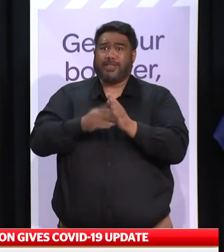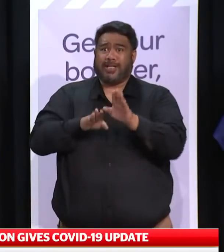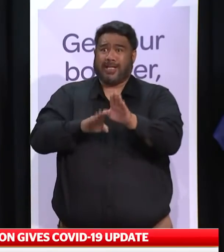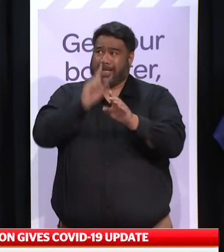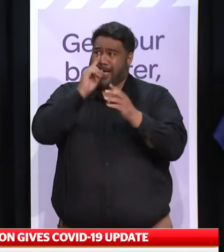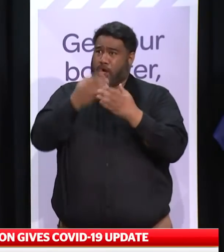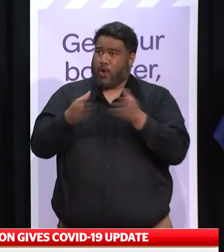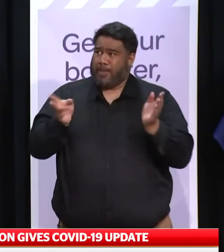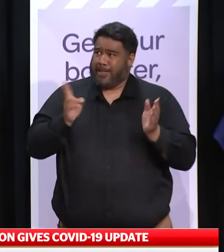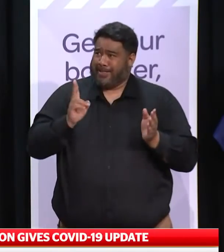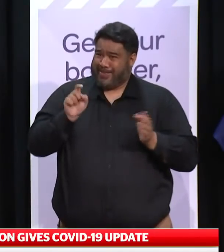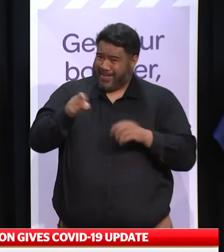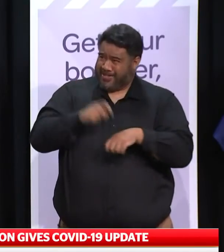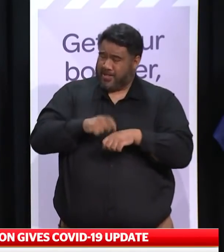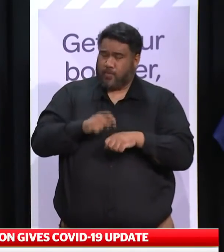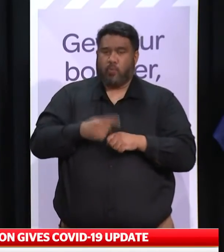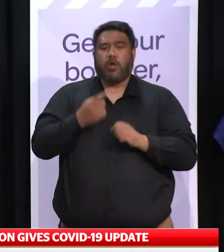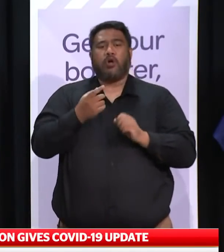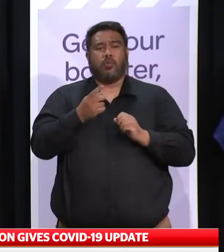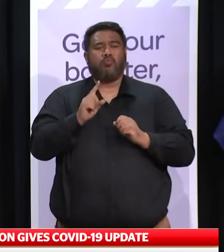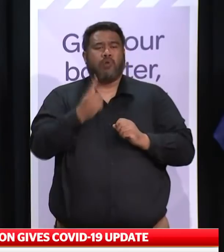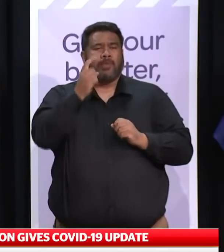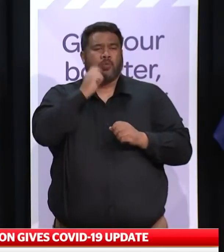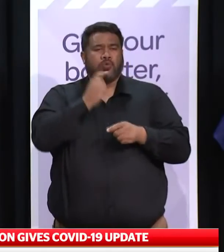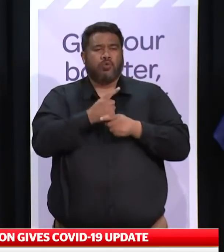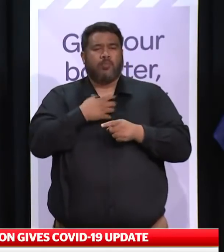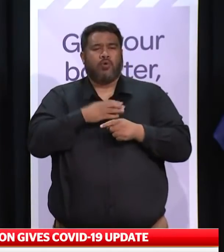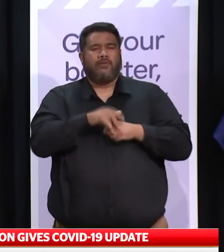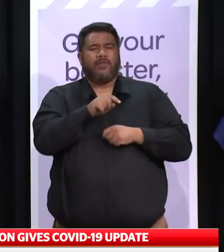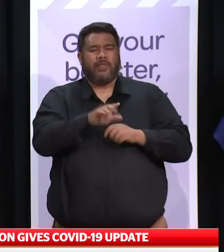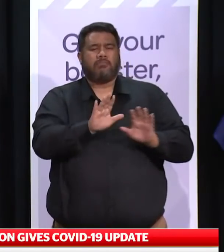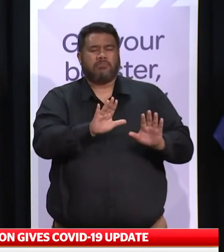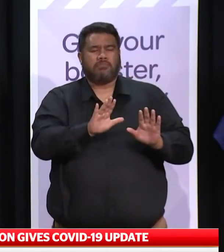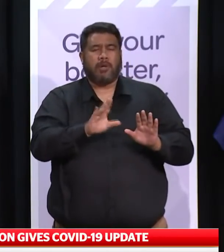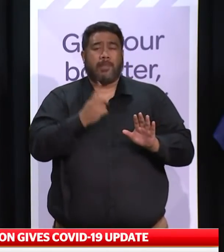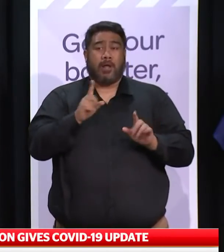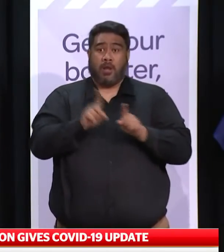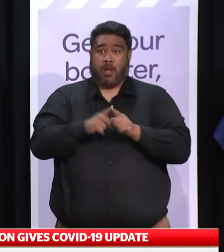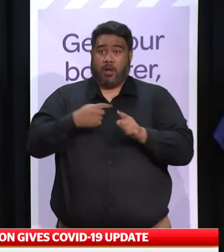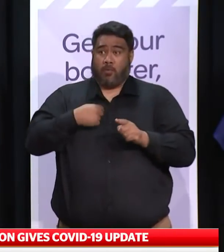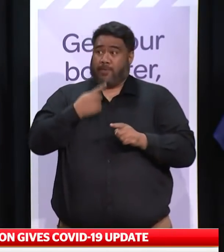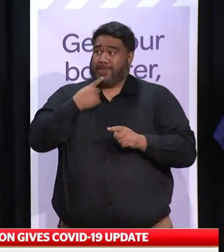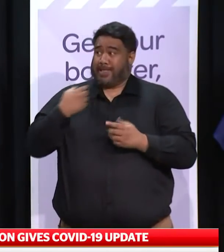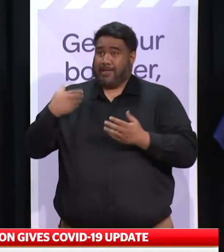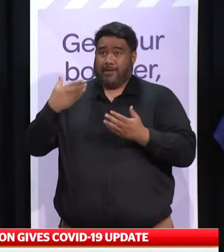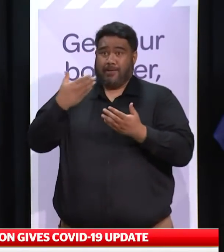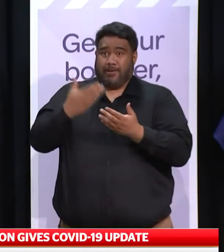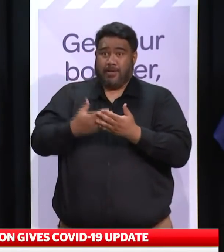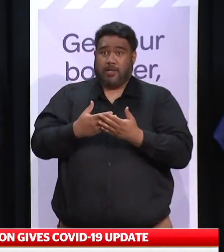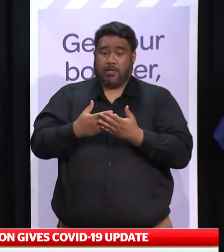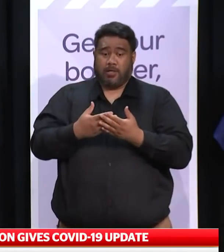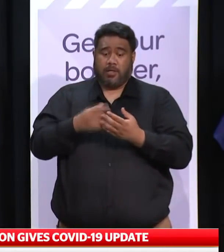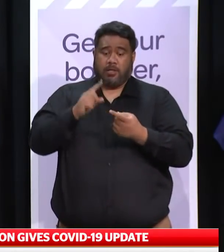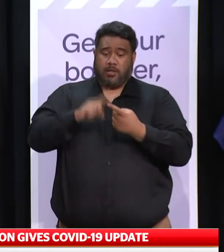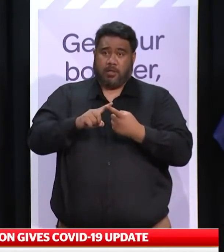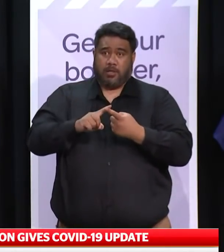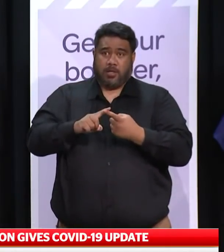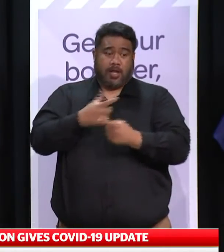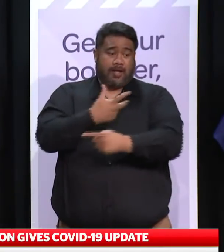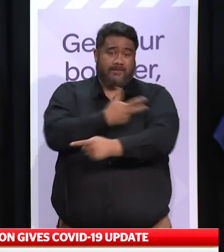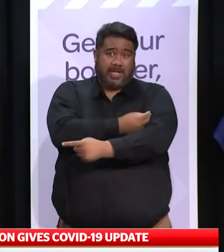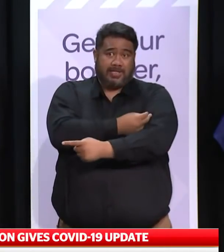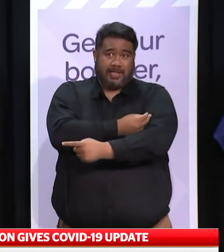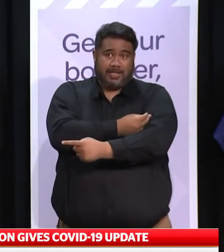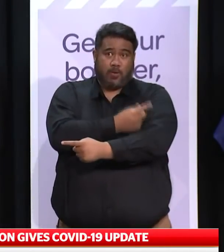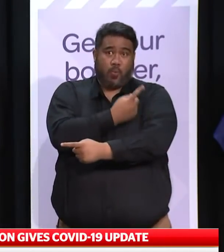say about the Reconnecting New Zealand program, but one of the things we've been clear all along is that vaccines and boosters give us